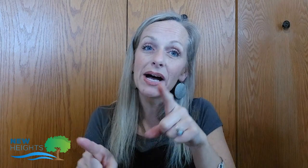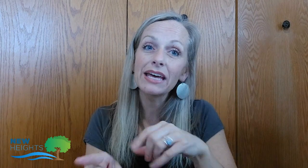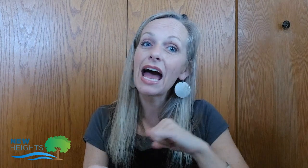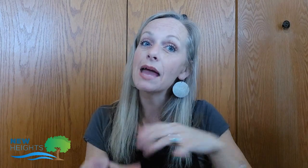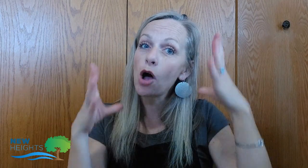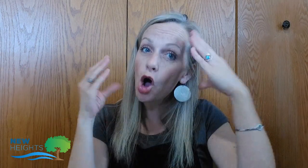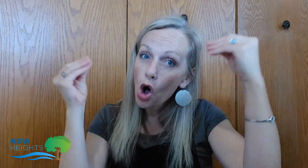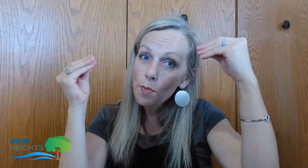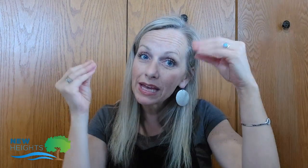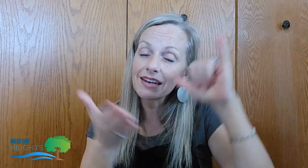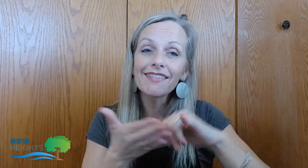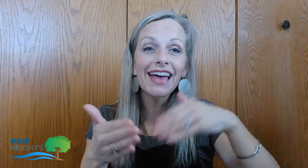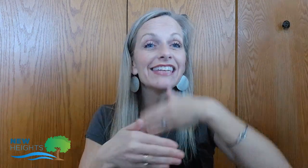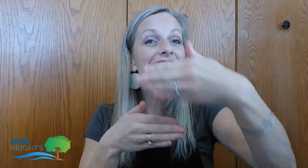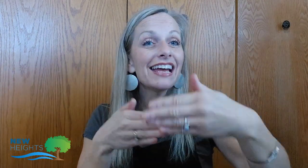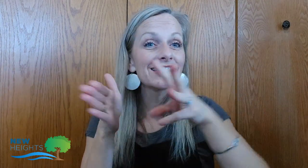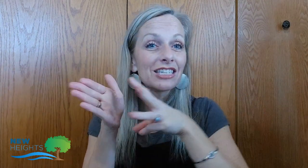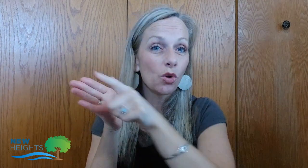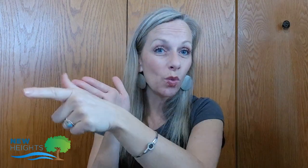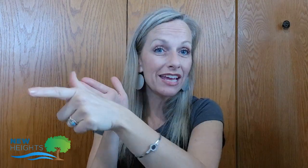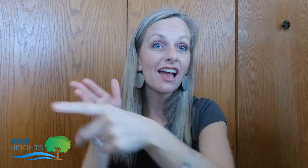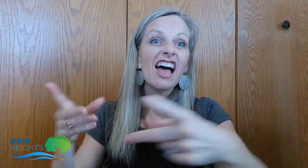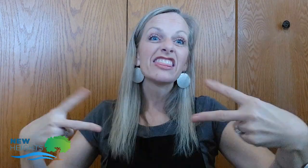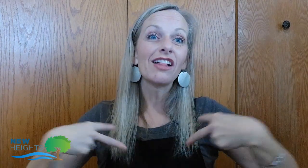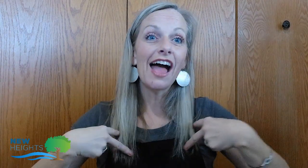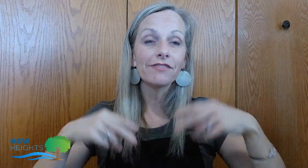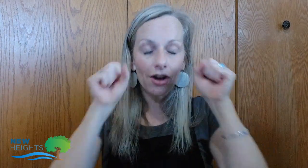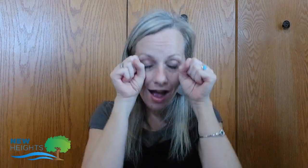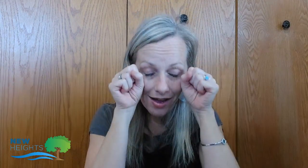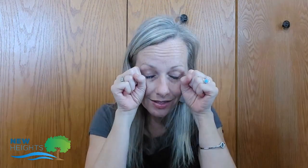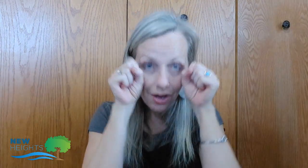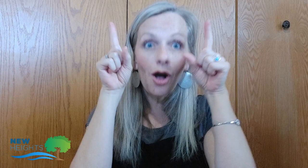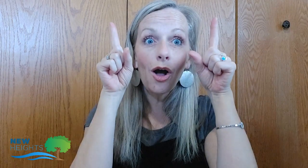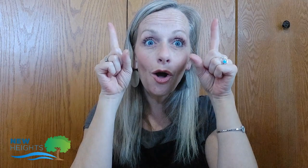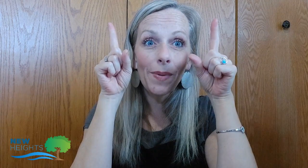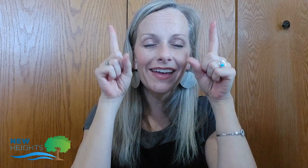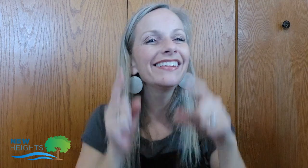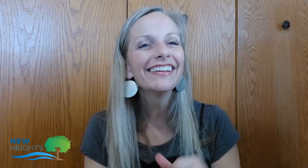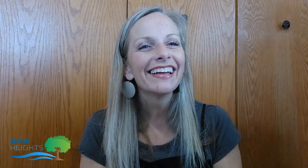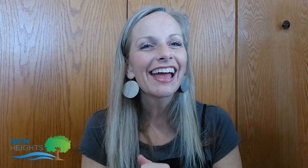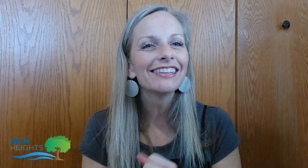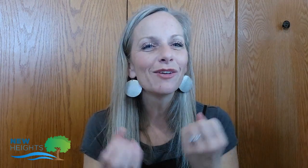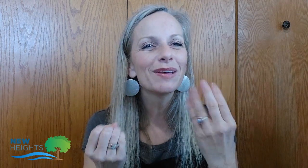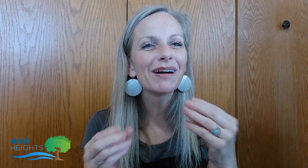but I'm hoping that next week they'll have their eyes open and they'll be